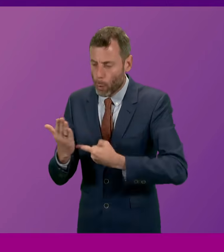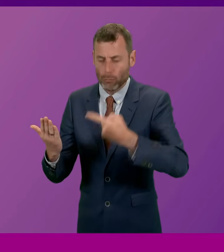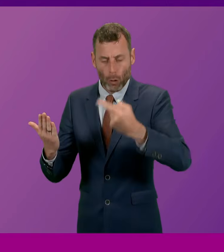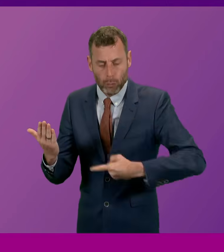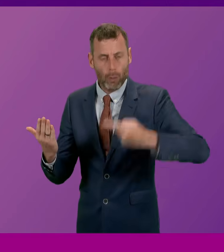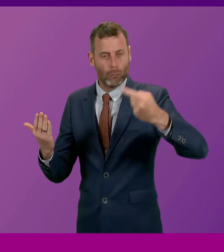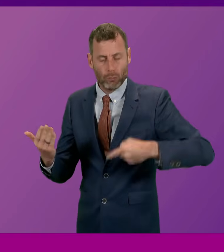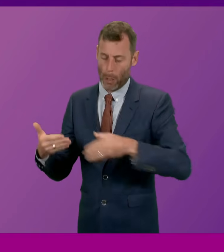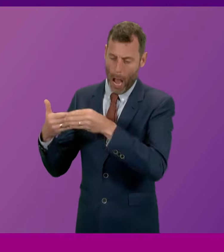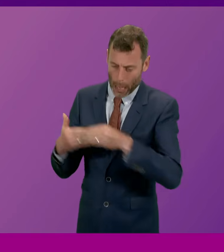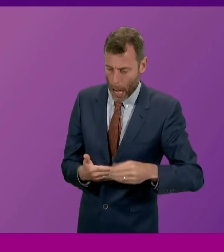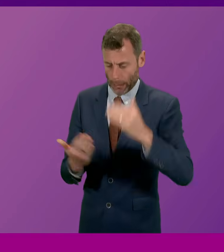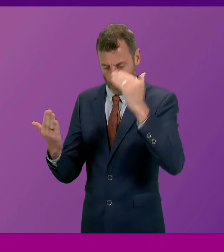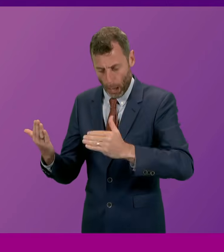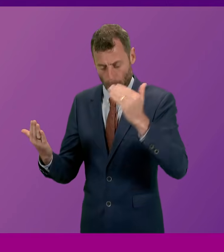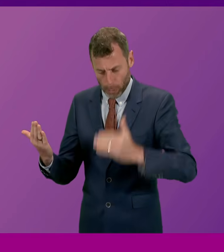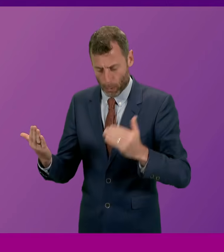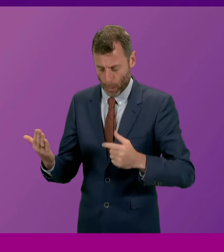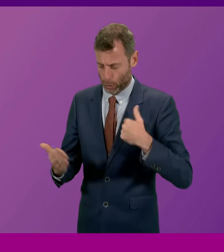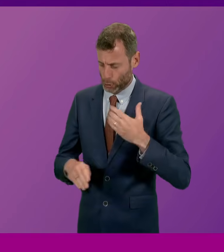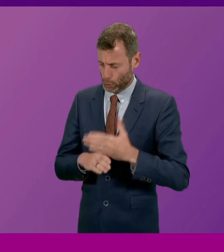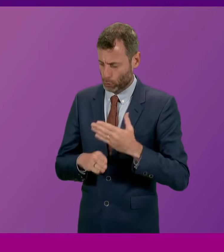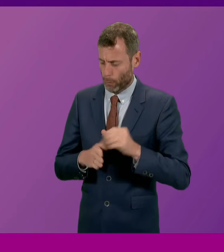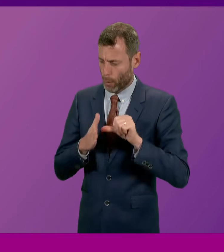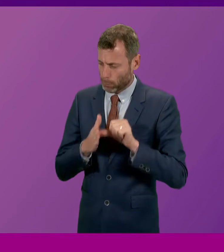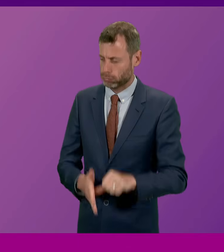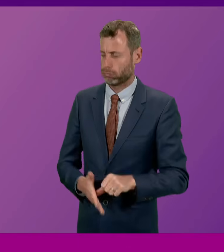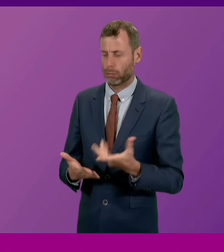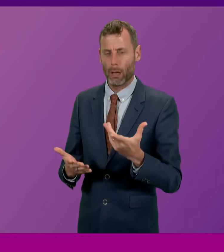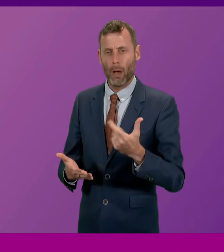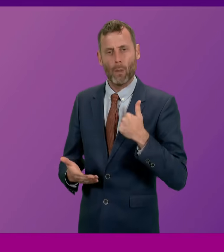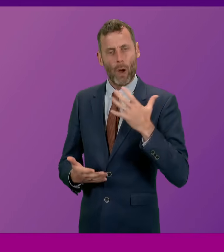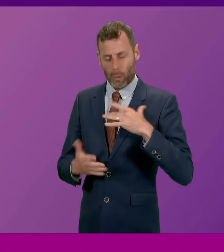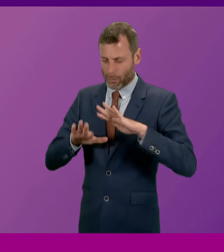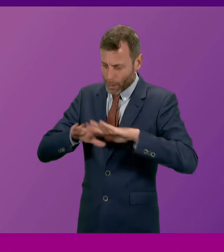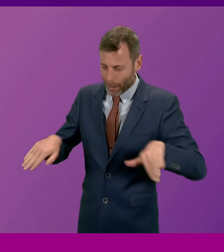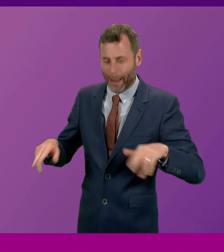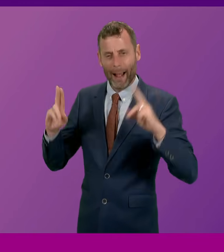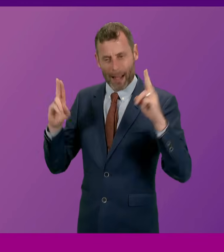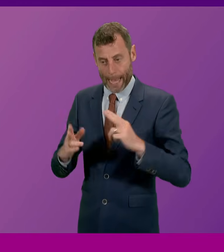So why is he now repeating the same mistake? First Minister.